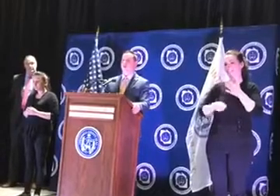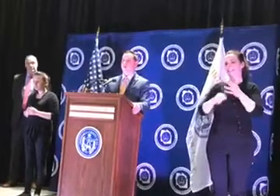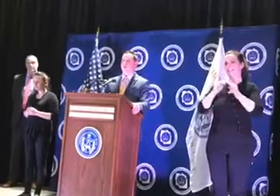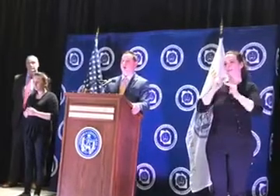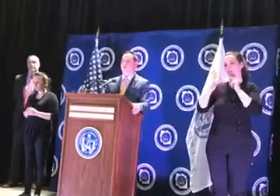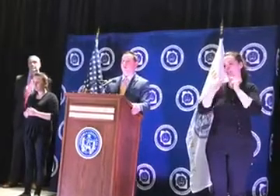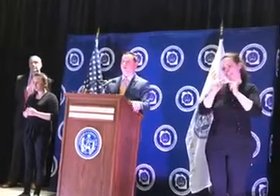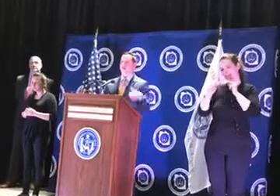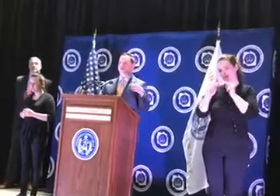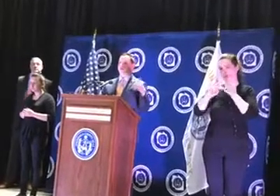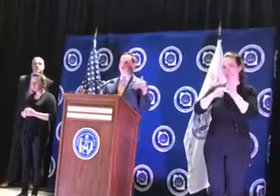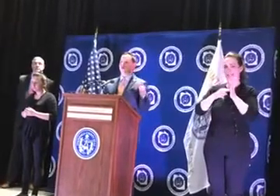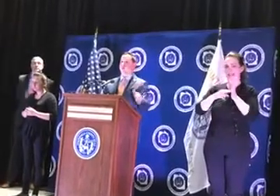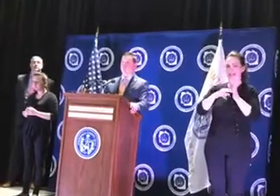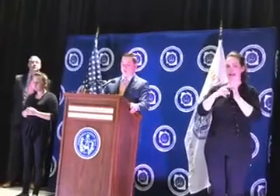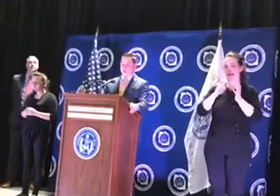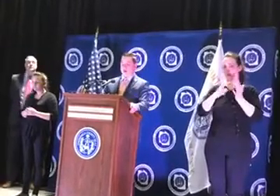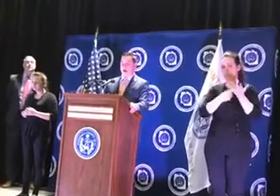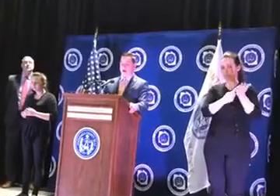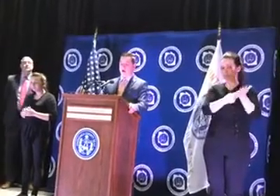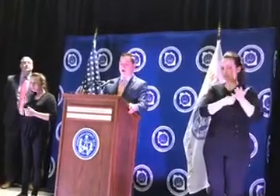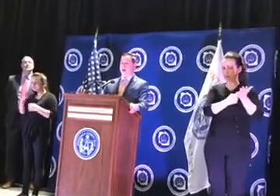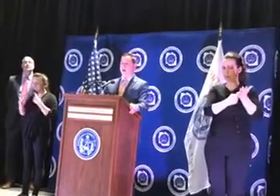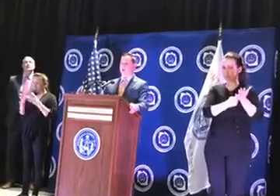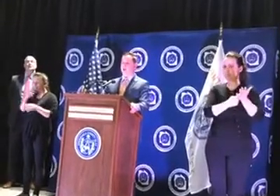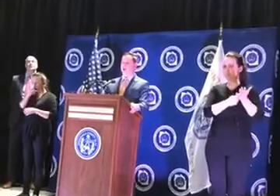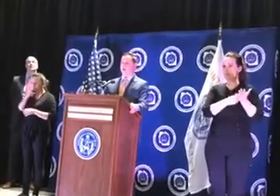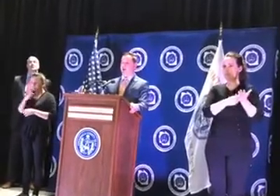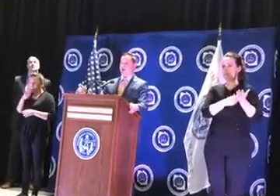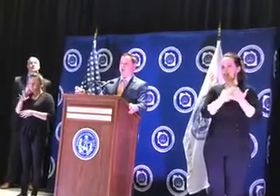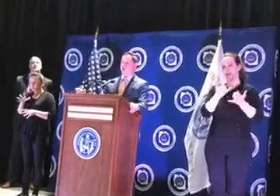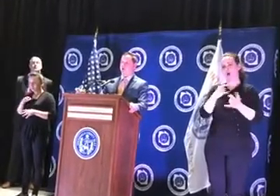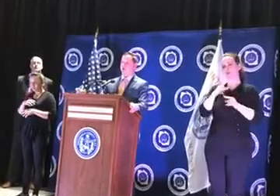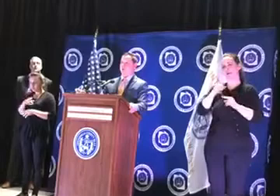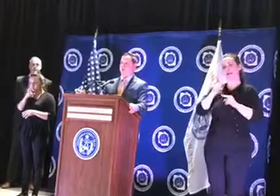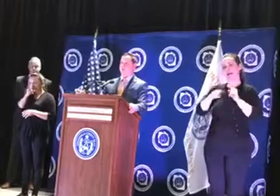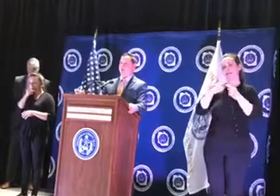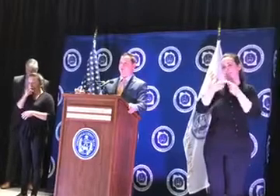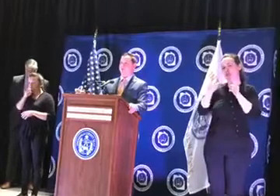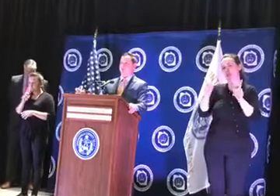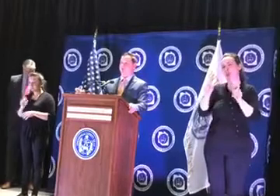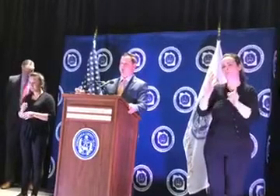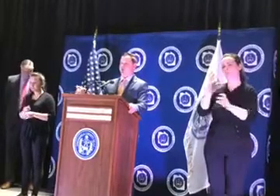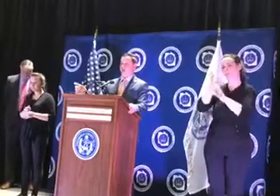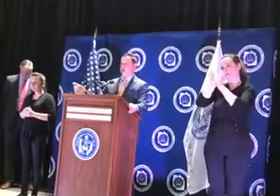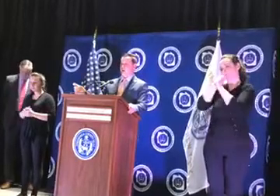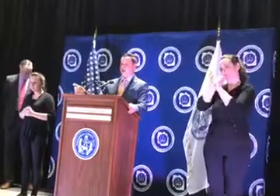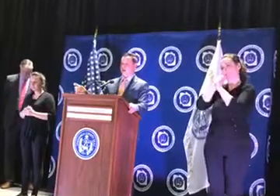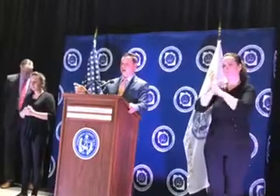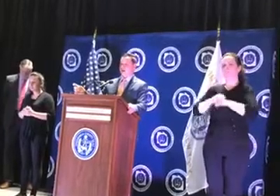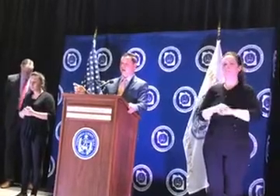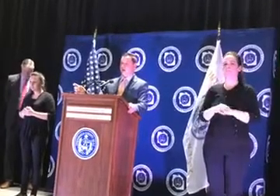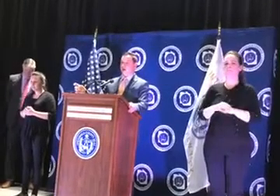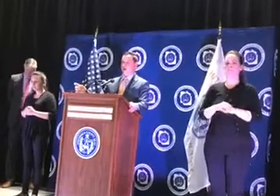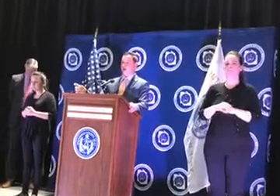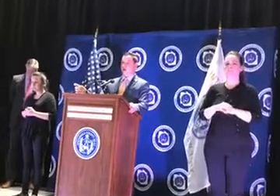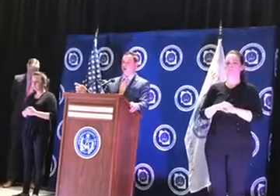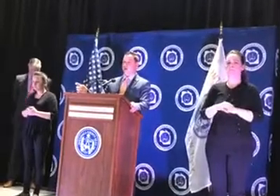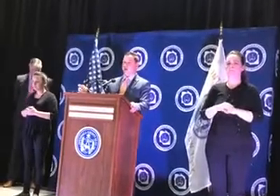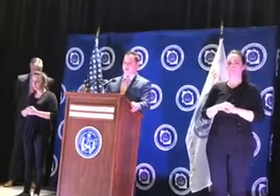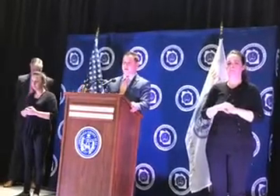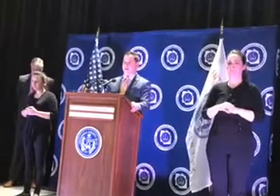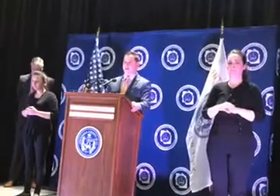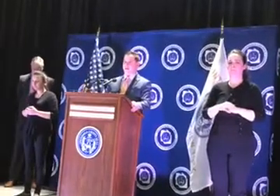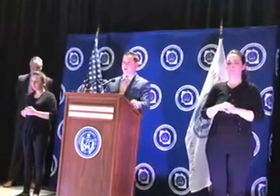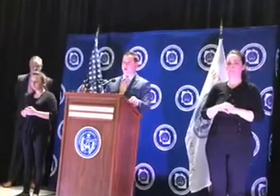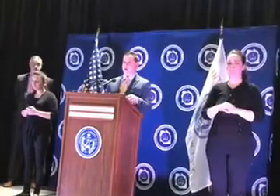doubled in many cases. So right now, I spoke to the state earlier today. They're going to